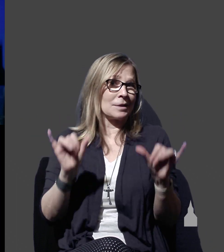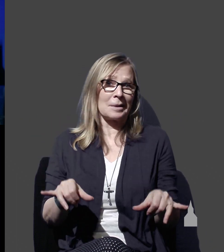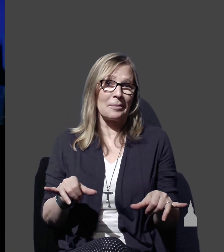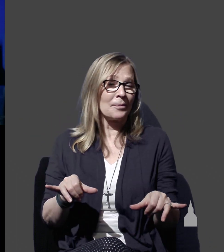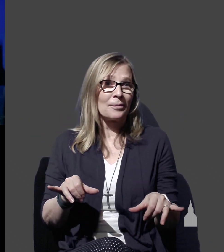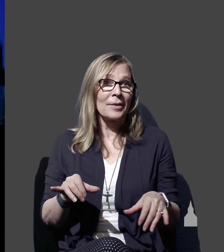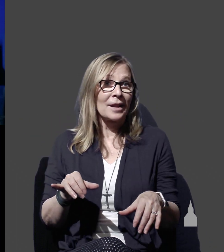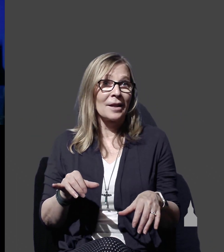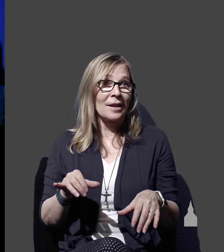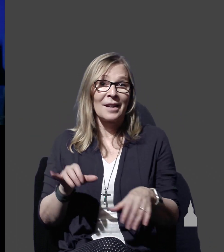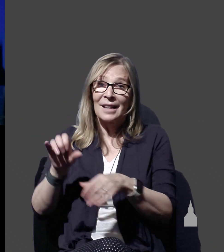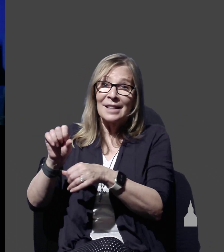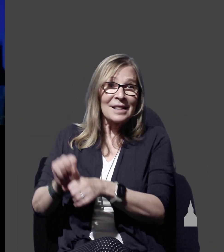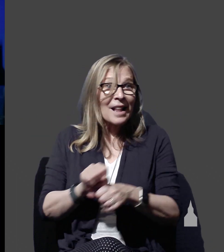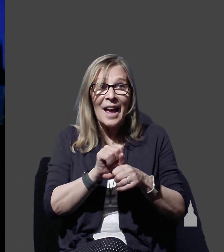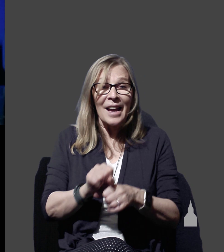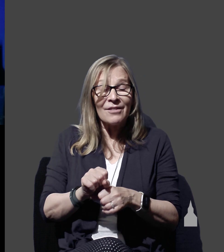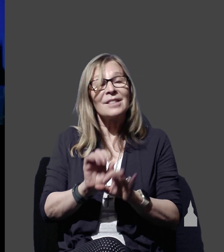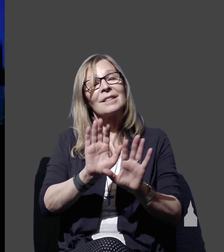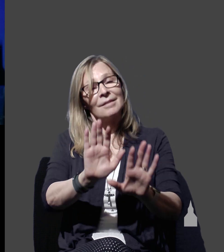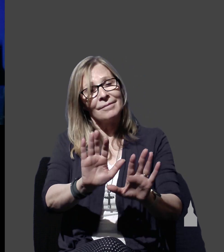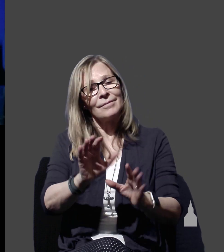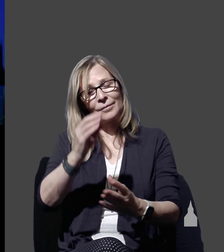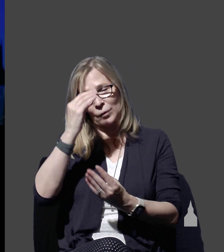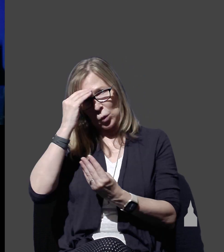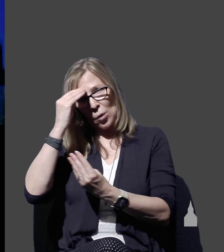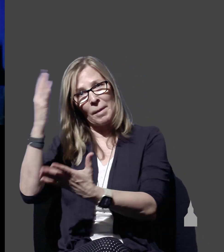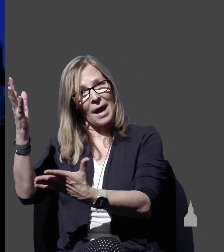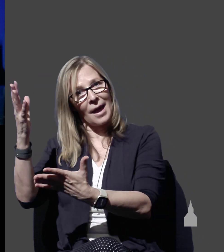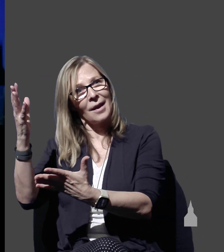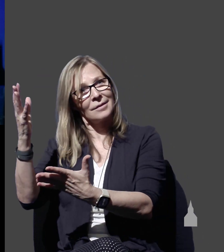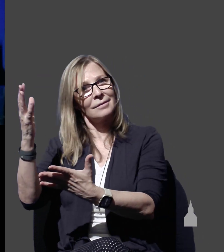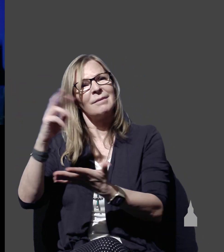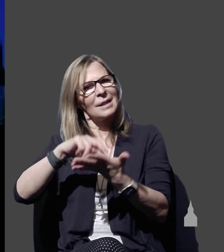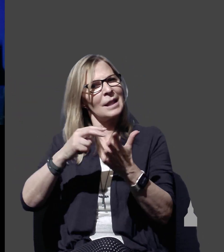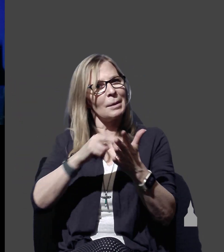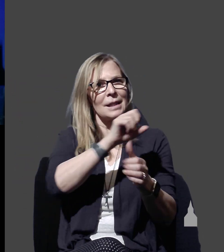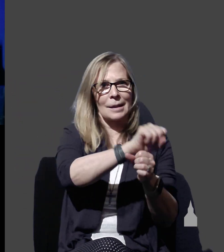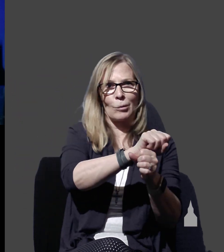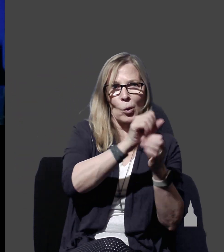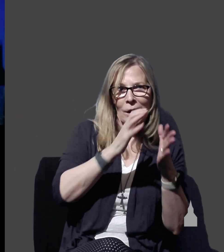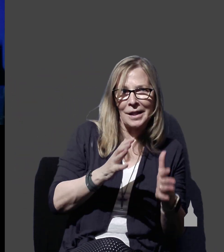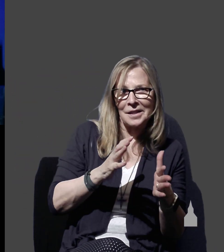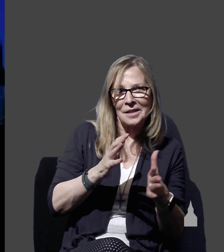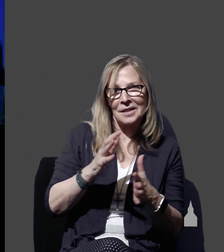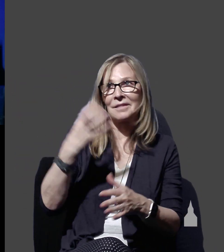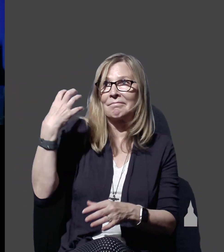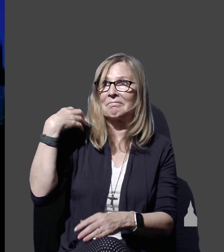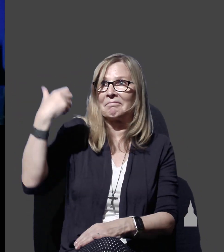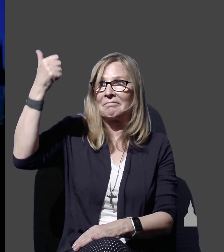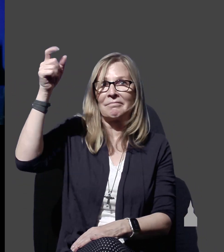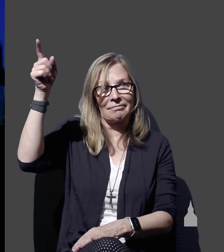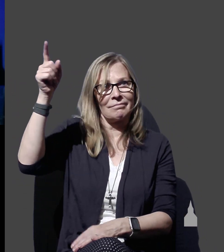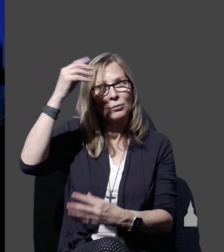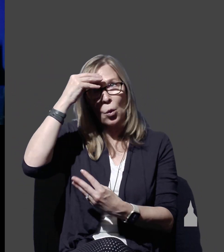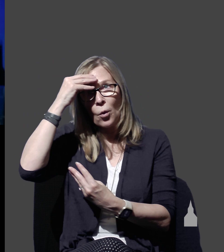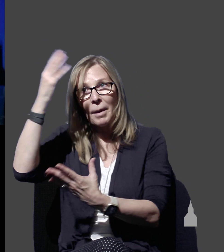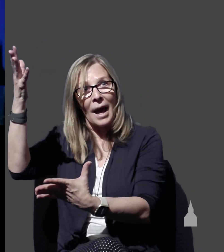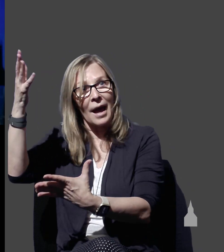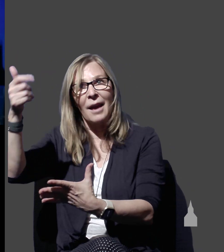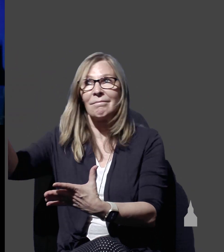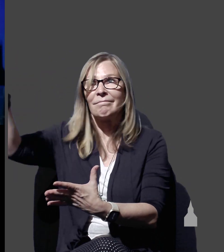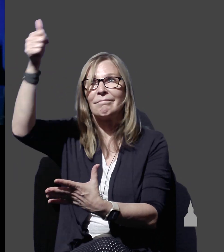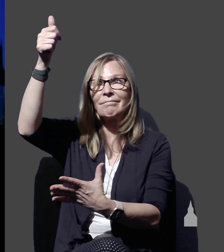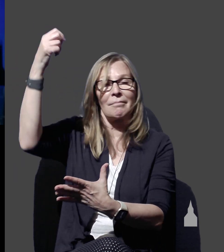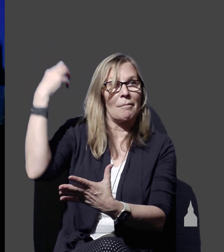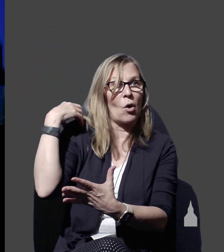slaves and all things obey those who are your masters on earth. He's talking to employees. Employees, obey those who